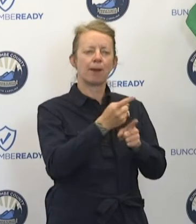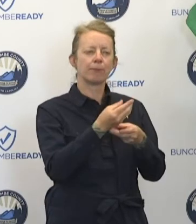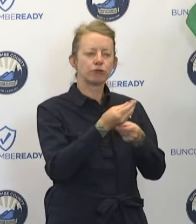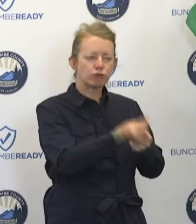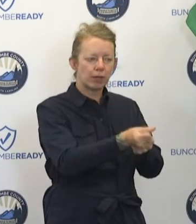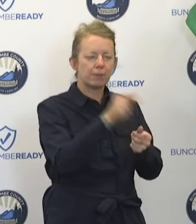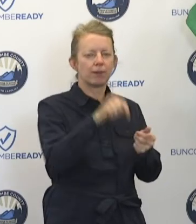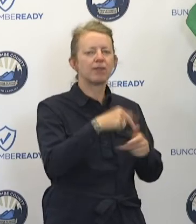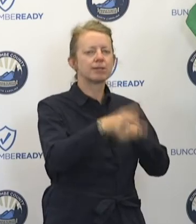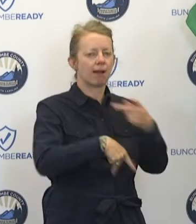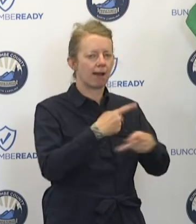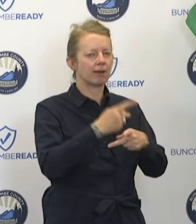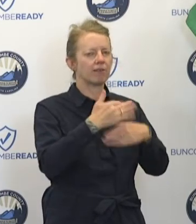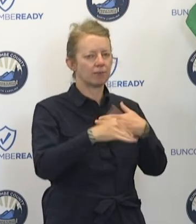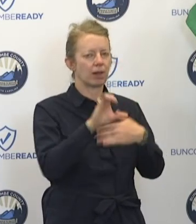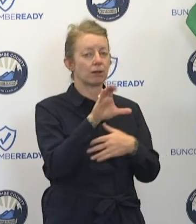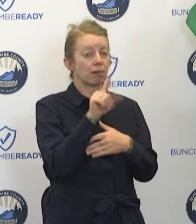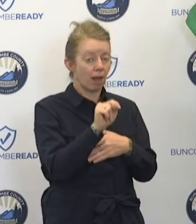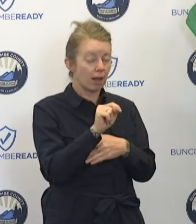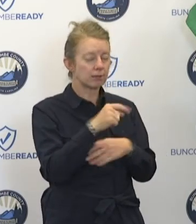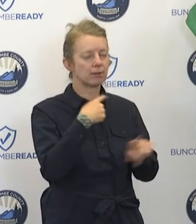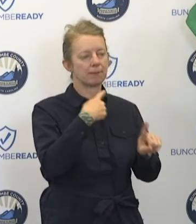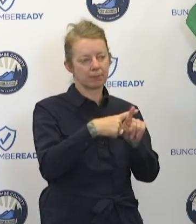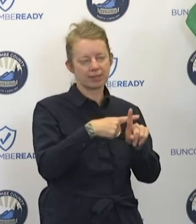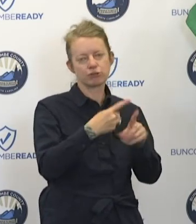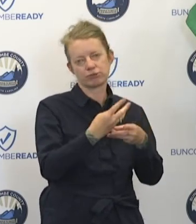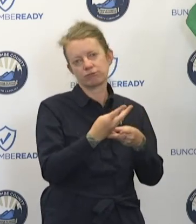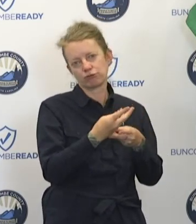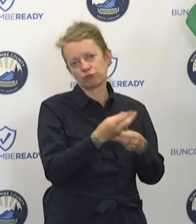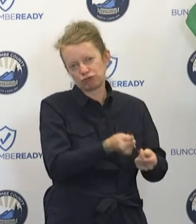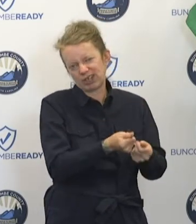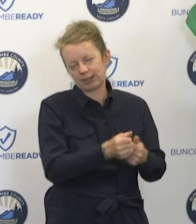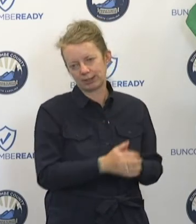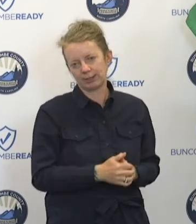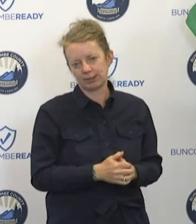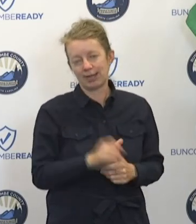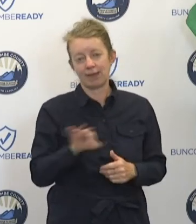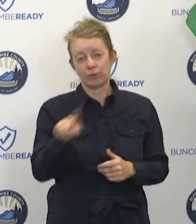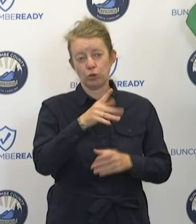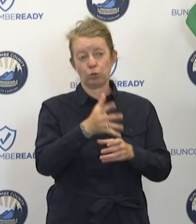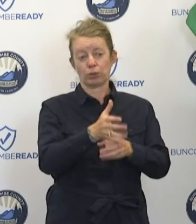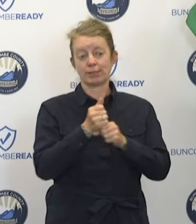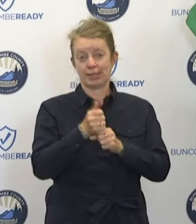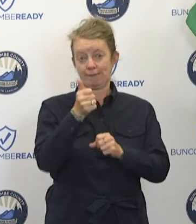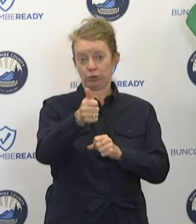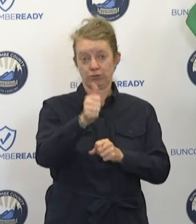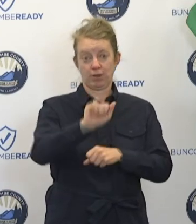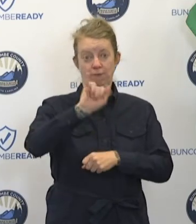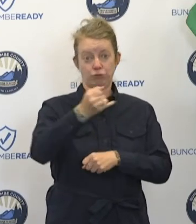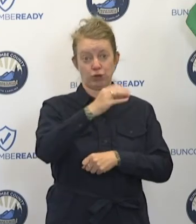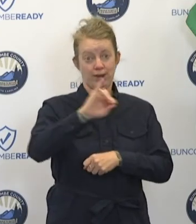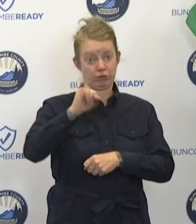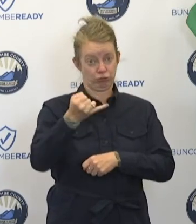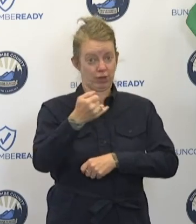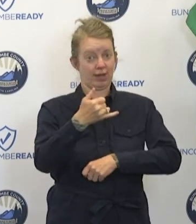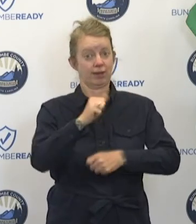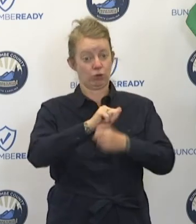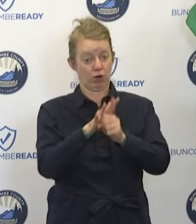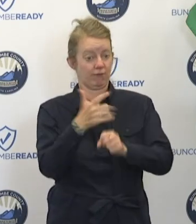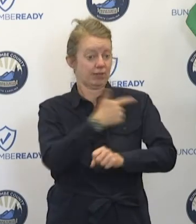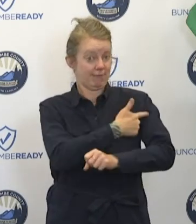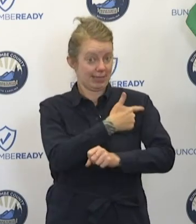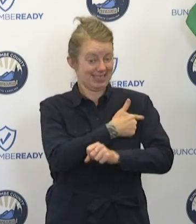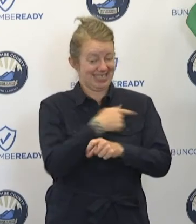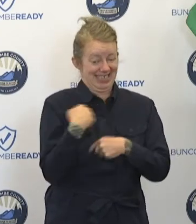with low blood platelets. If you received the J&J COVID-19 vaccine within the last 3 weeks